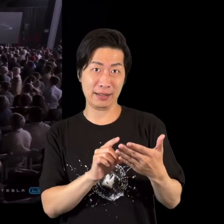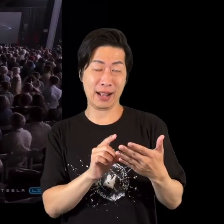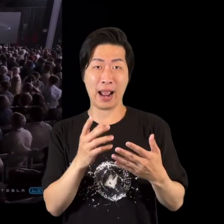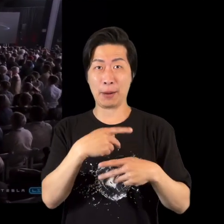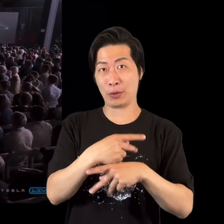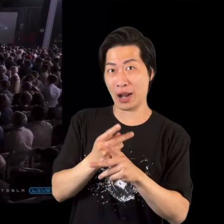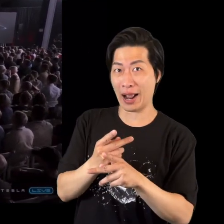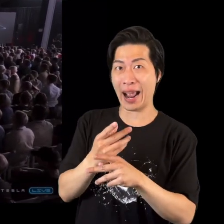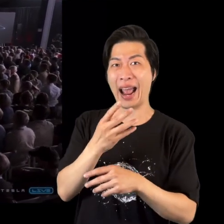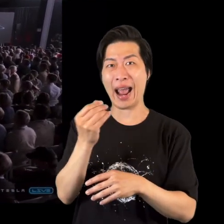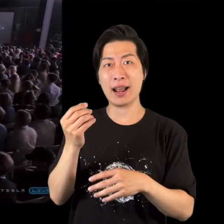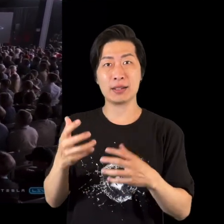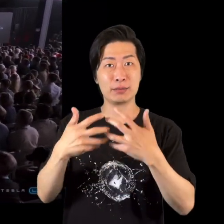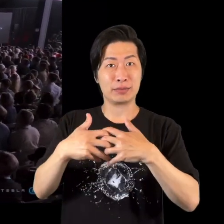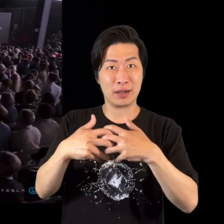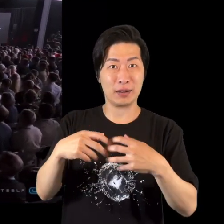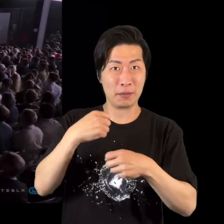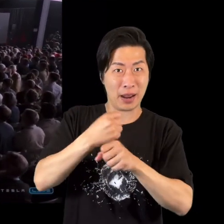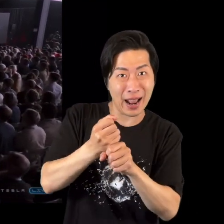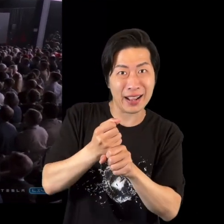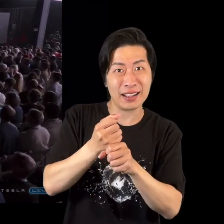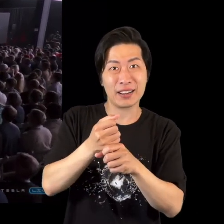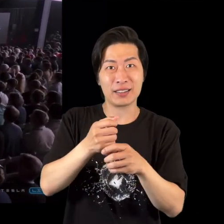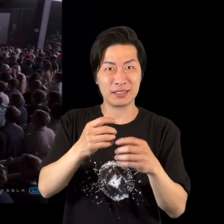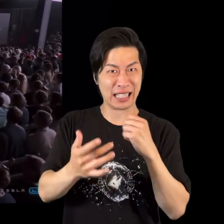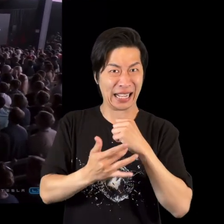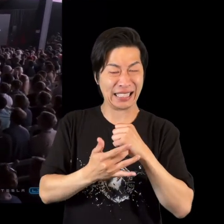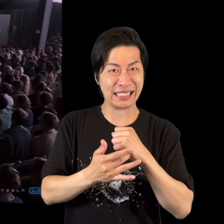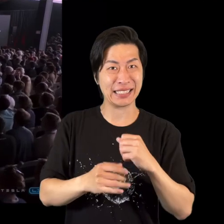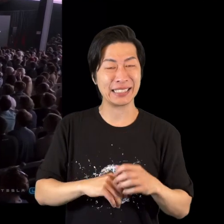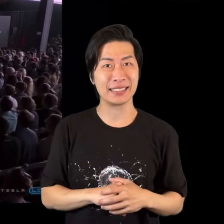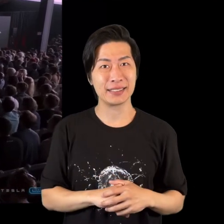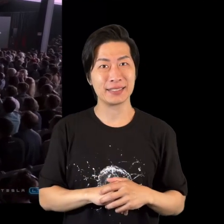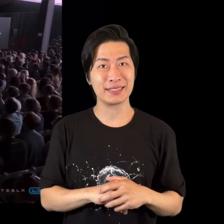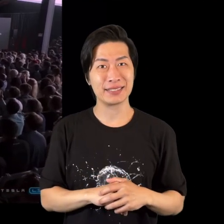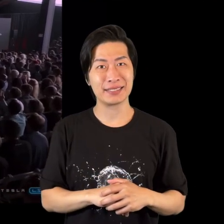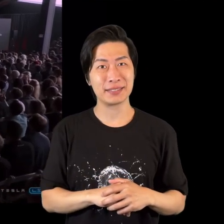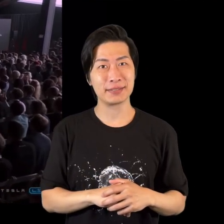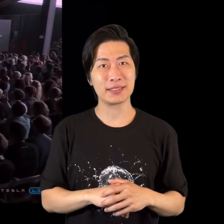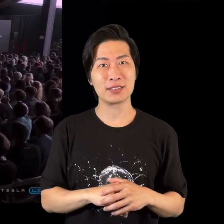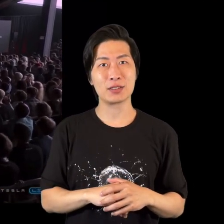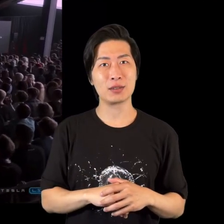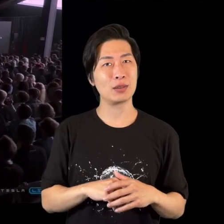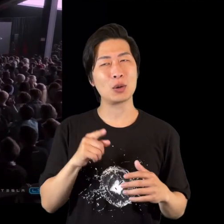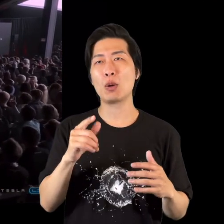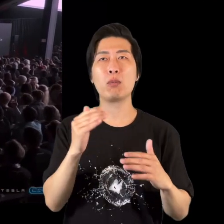And both the design of the products and the manufacturing techniques are